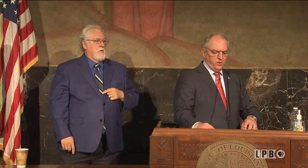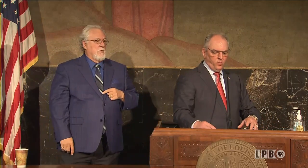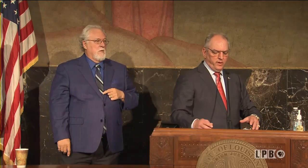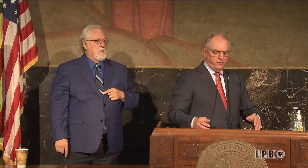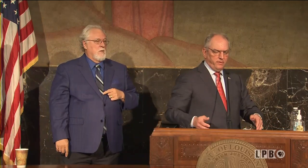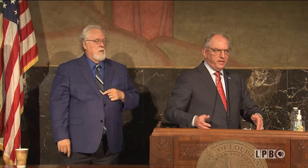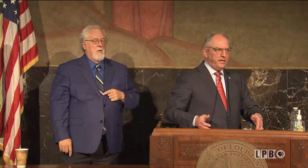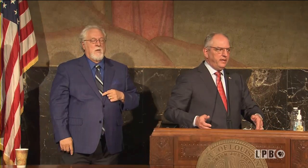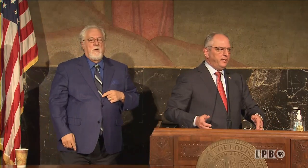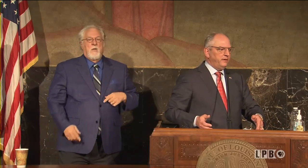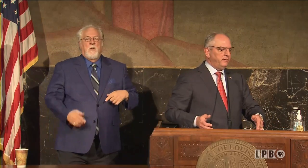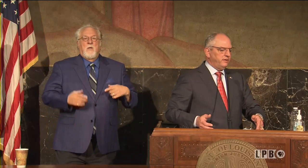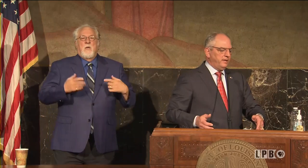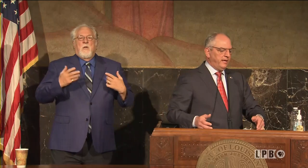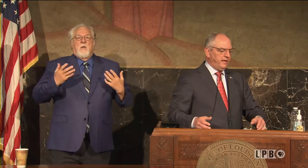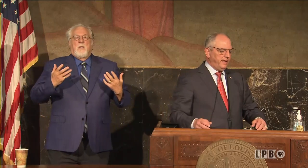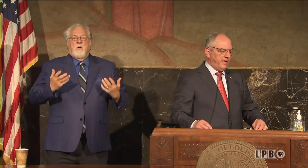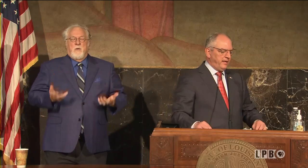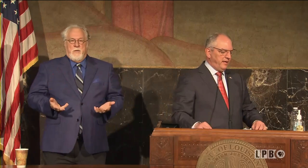Well,